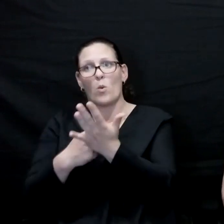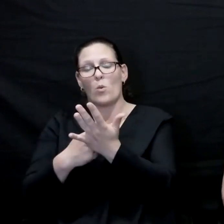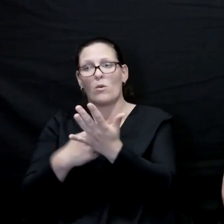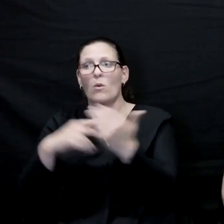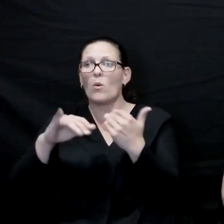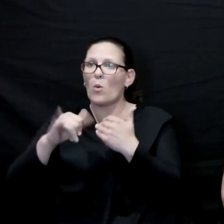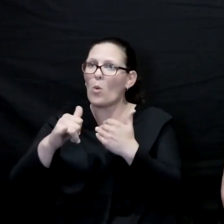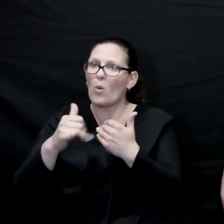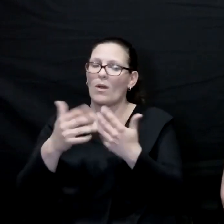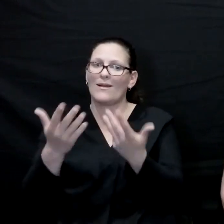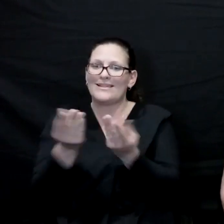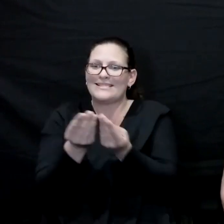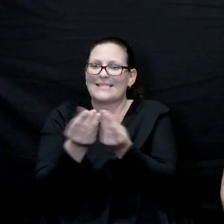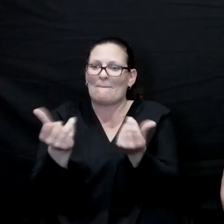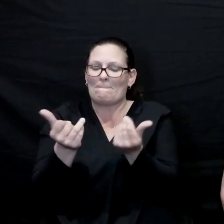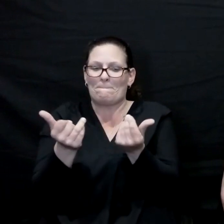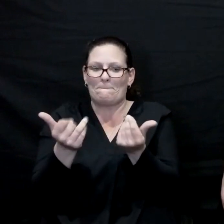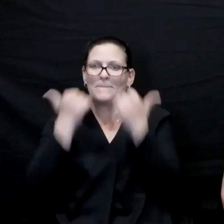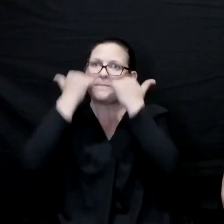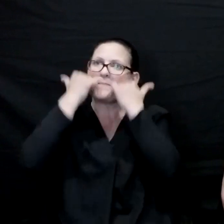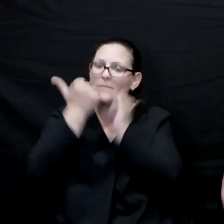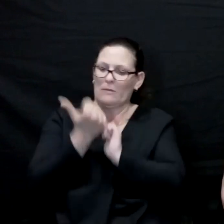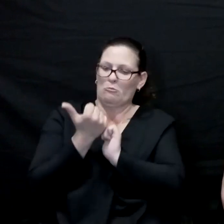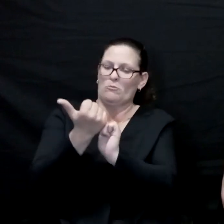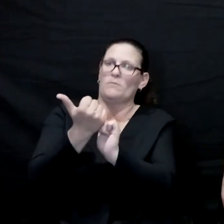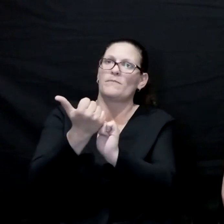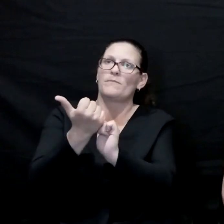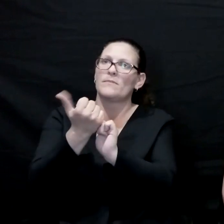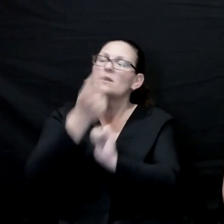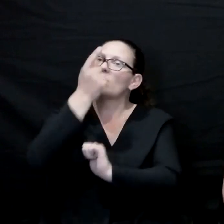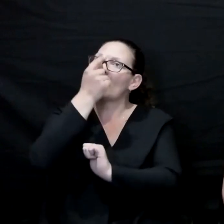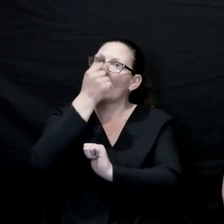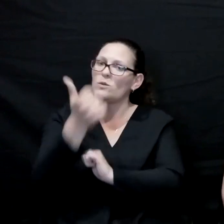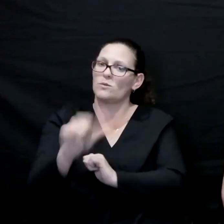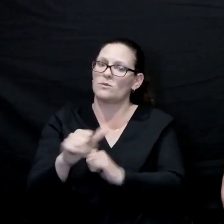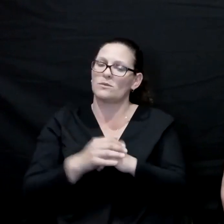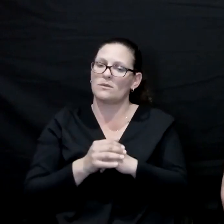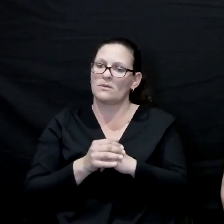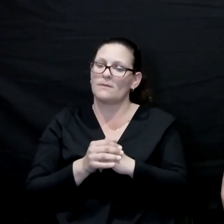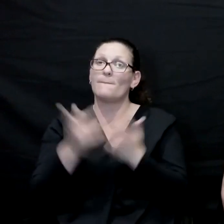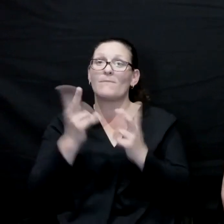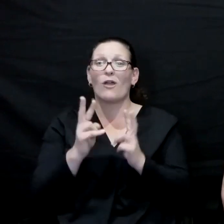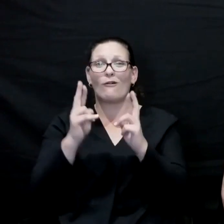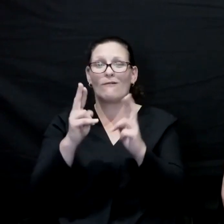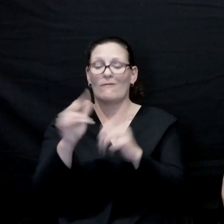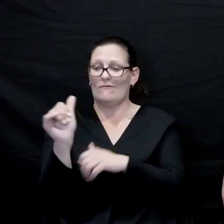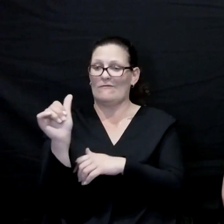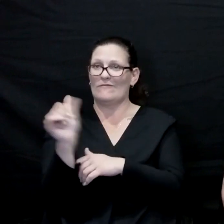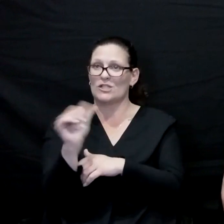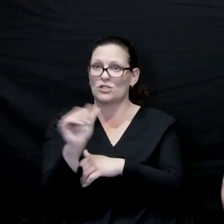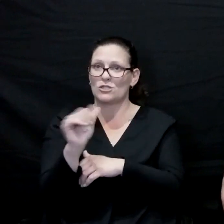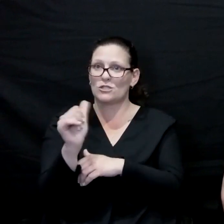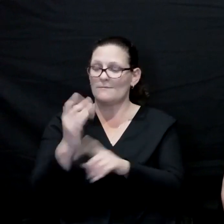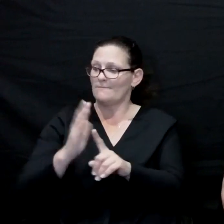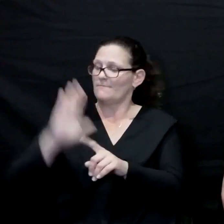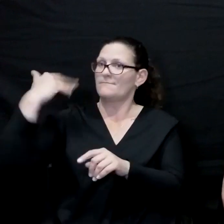something that will back that everything up. But hopefully you would have given that information from